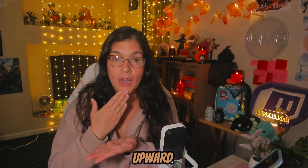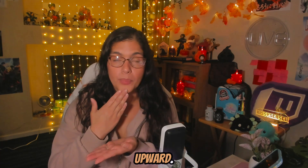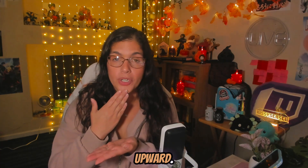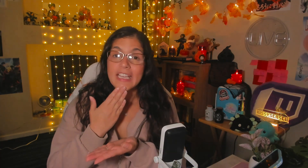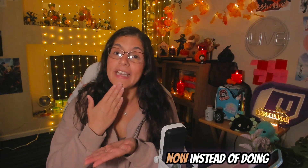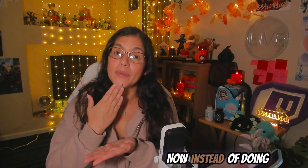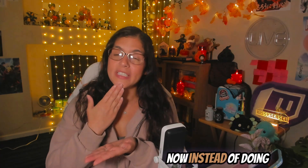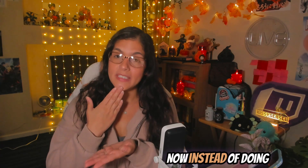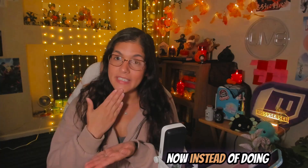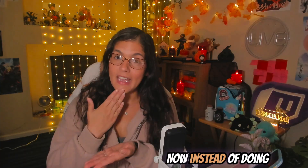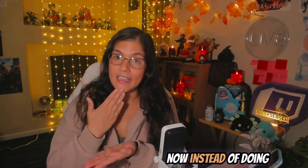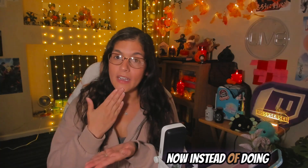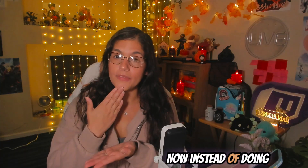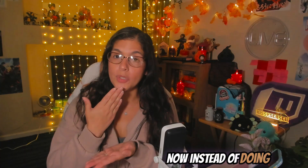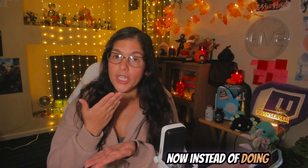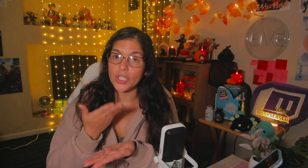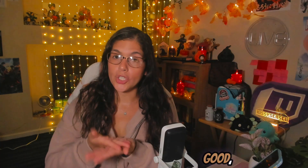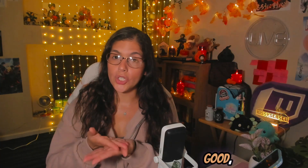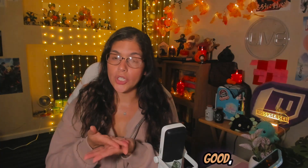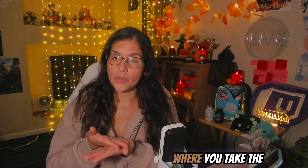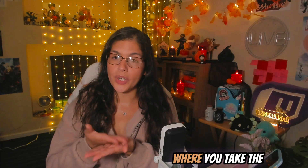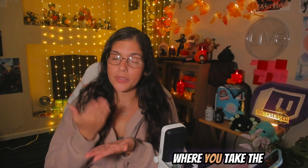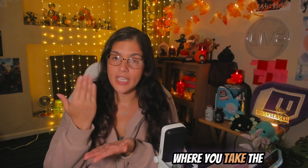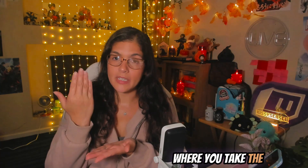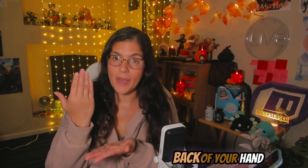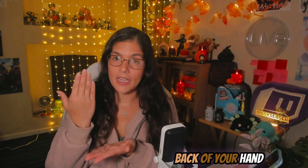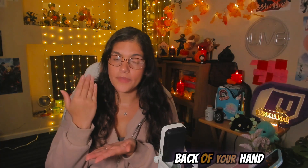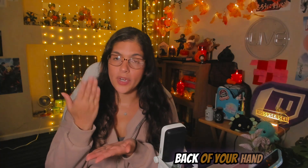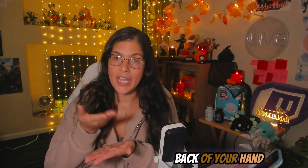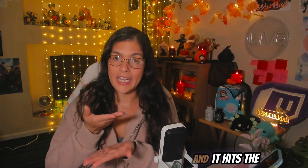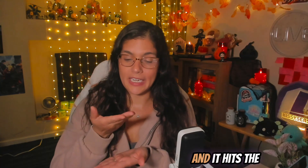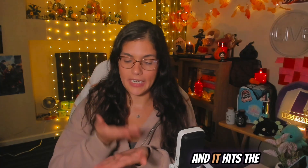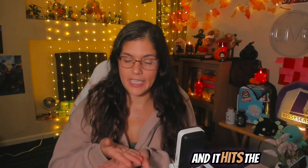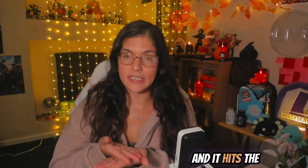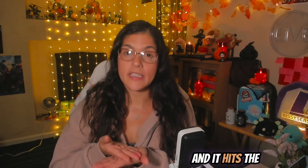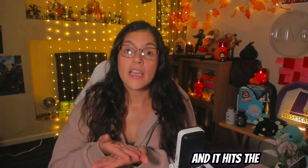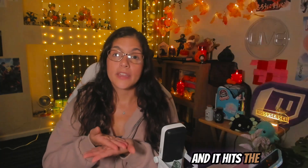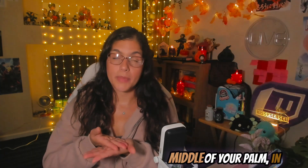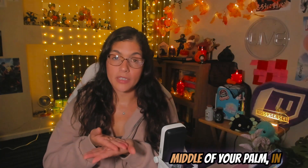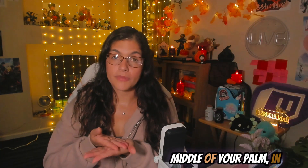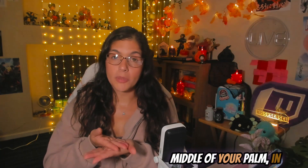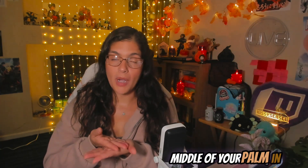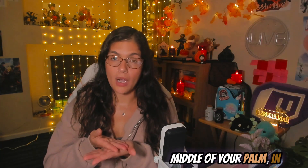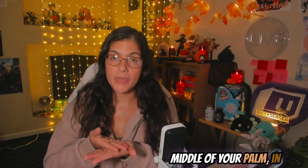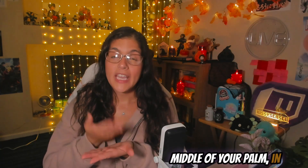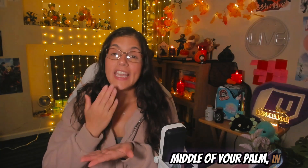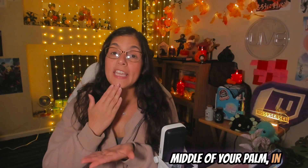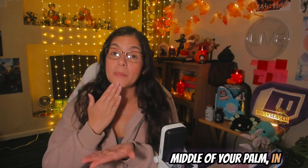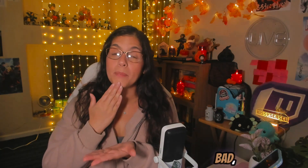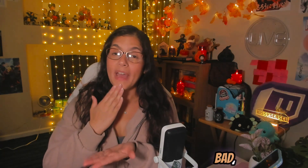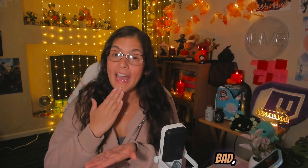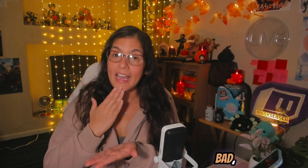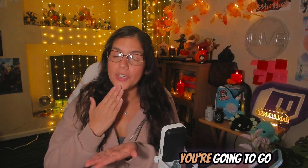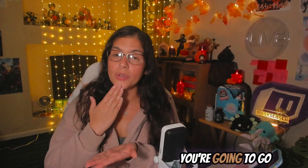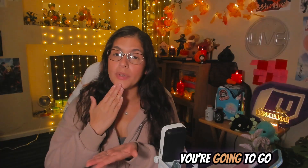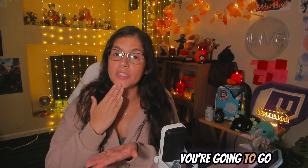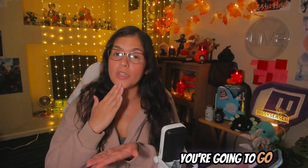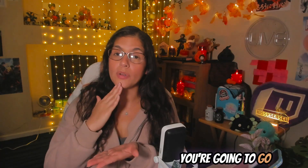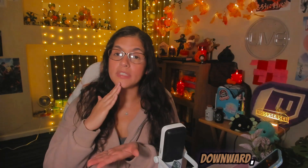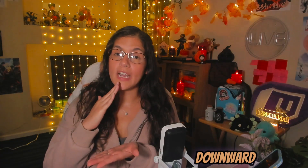upward. Now, instead of doing good, where you take the back of your hand and it hits the middle of your palm, in bad, you're going to go